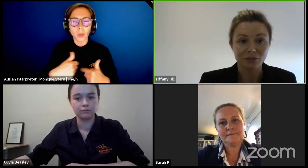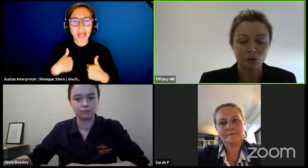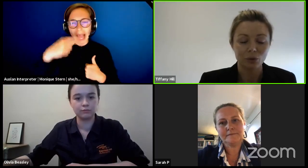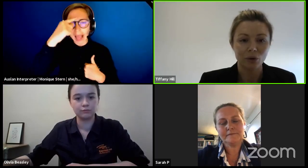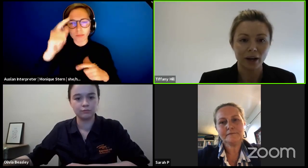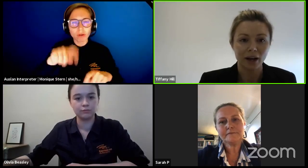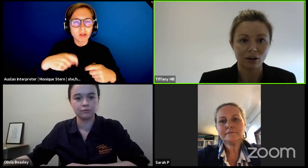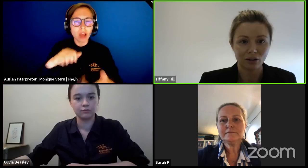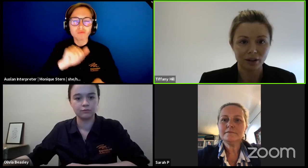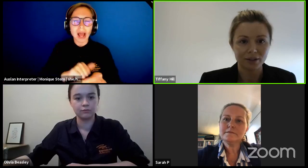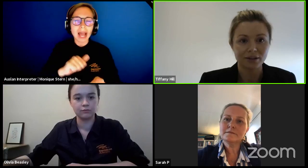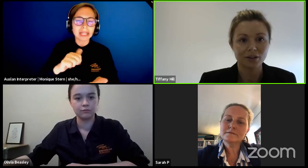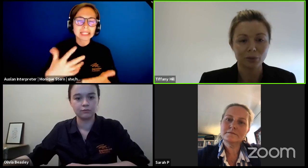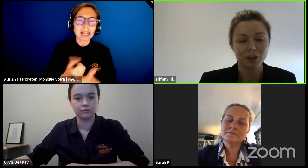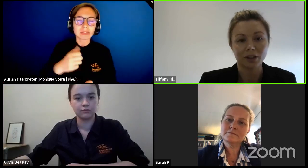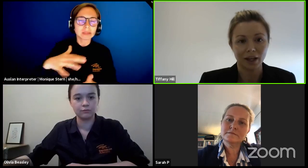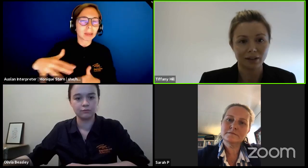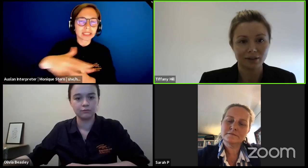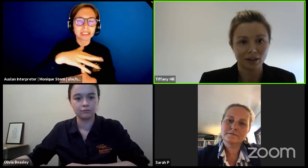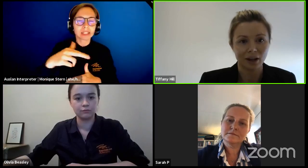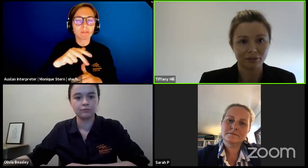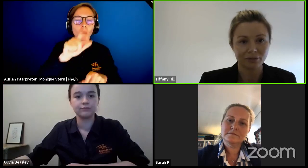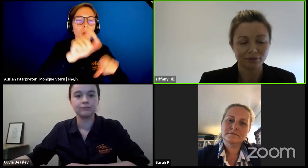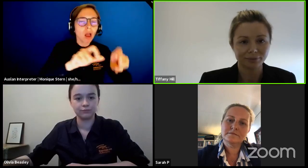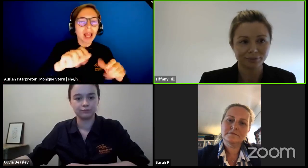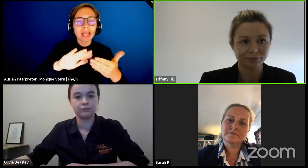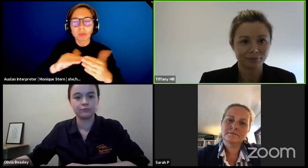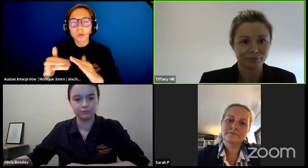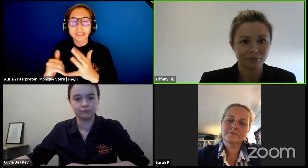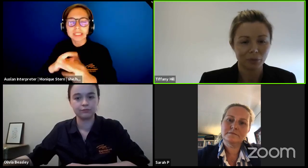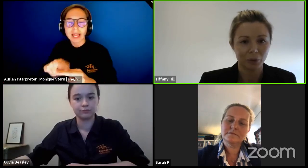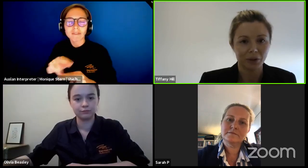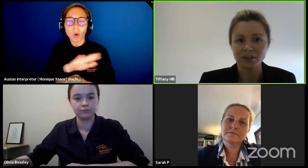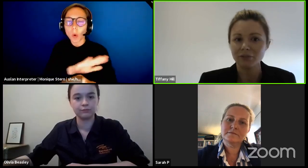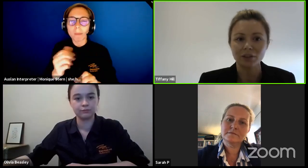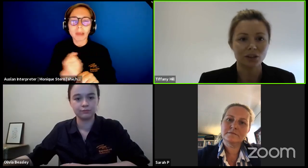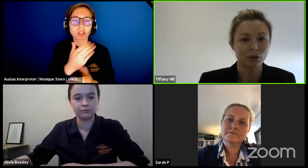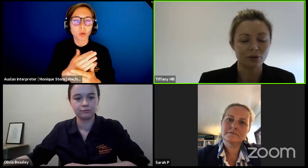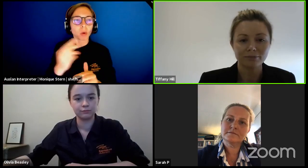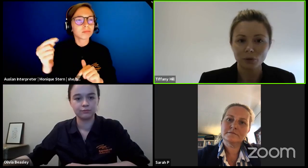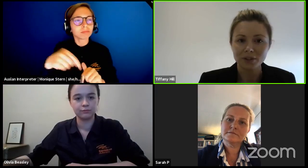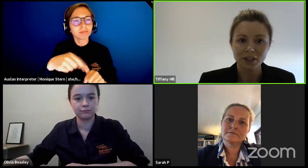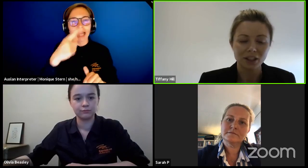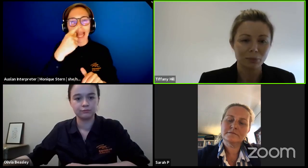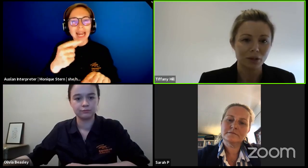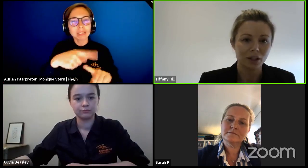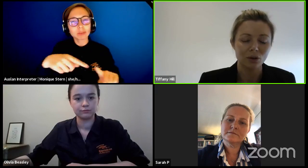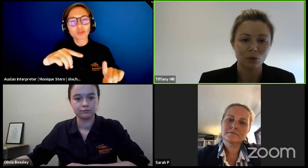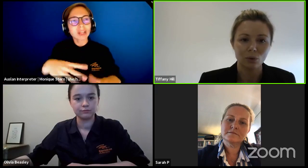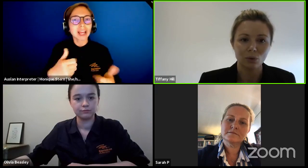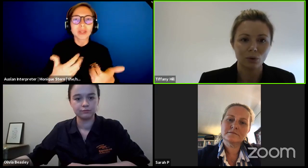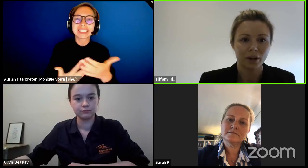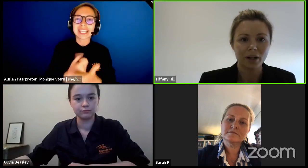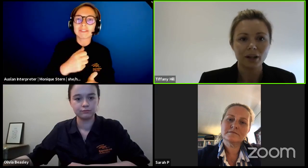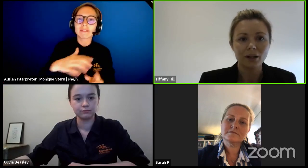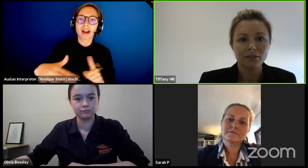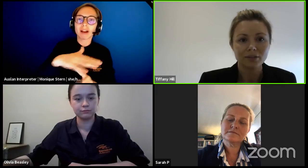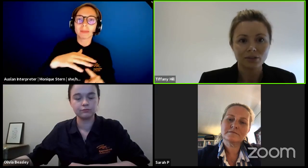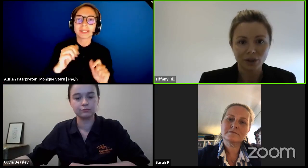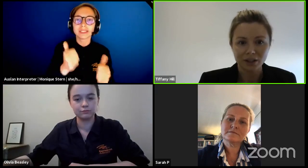space for our clients, community and staff. But we are definitely not forcing anybody